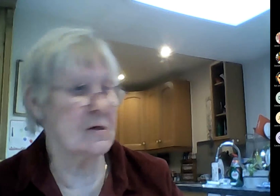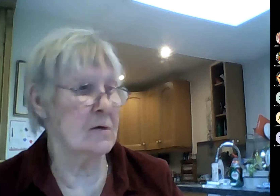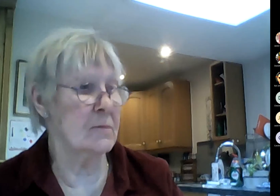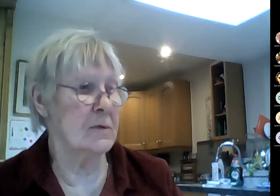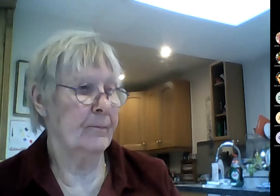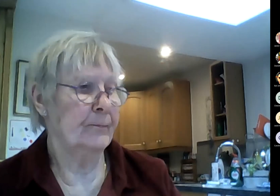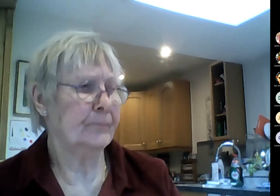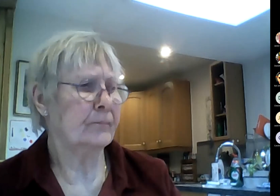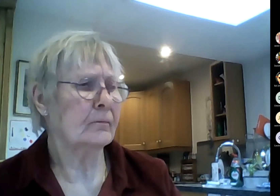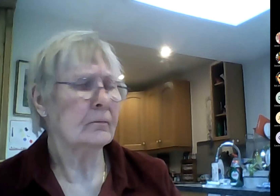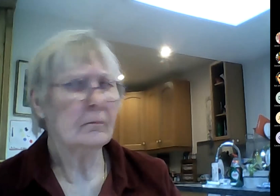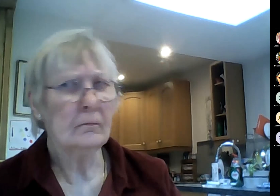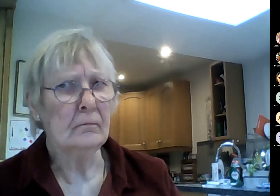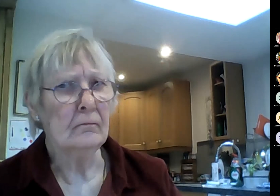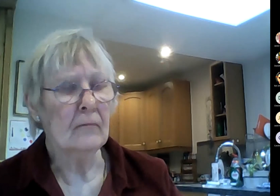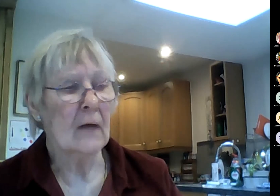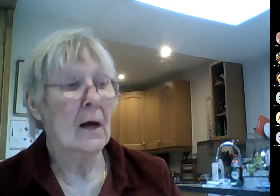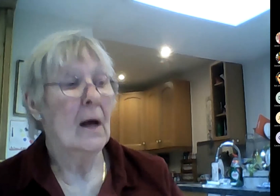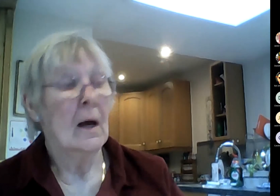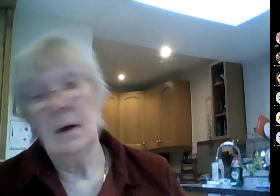support systems.